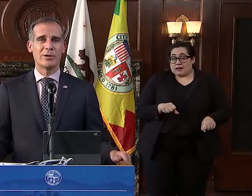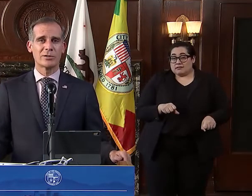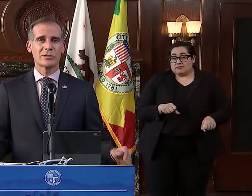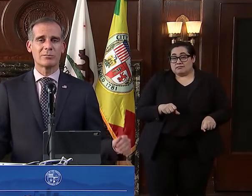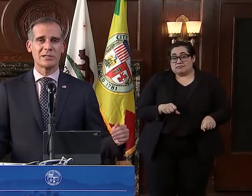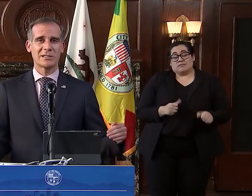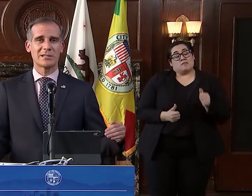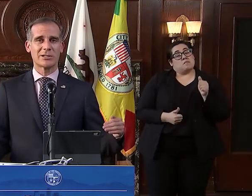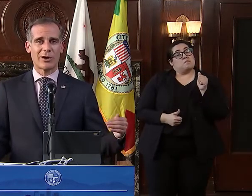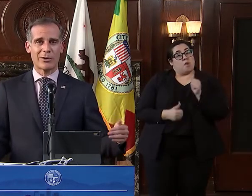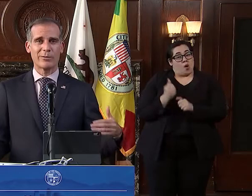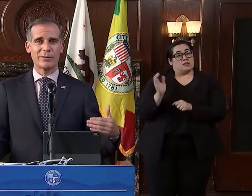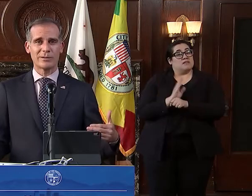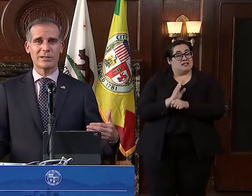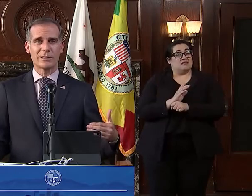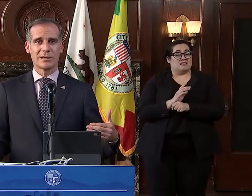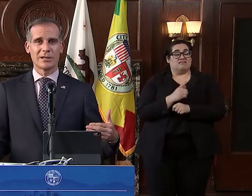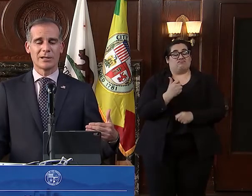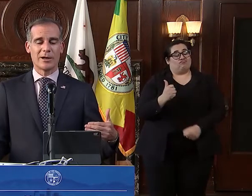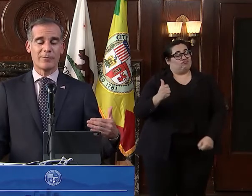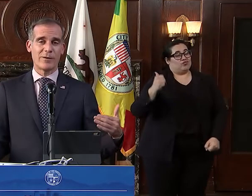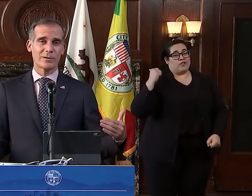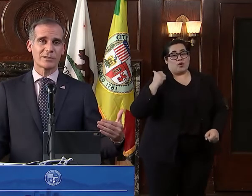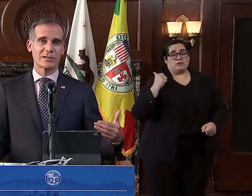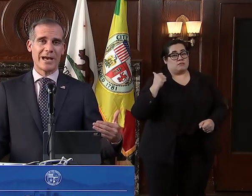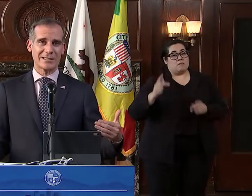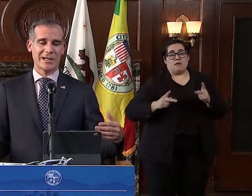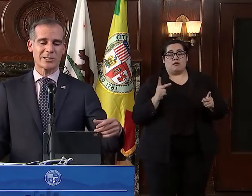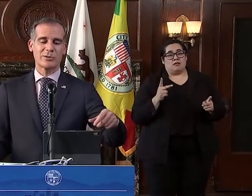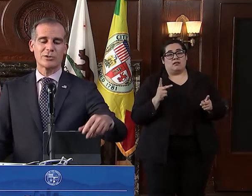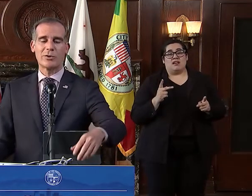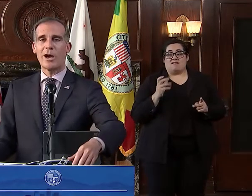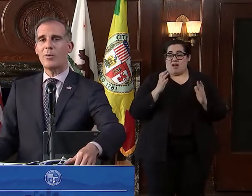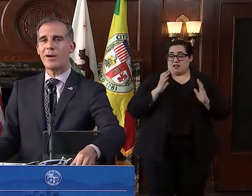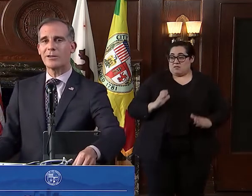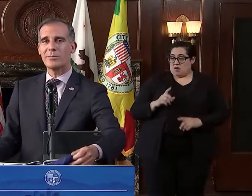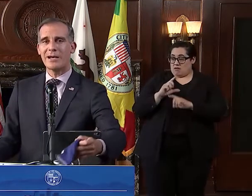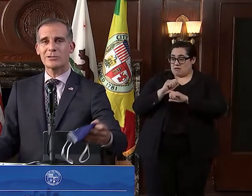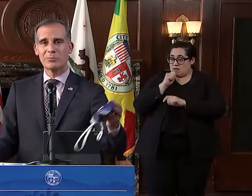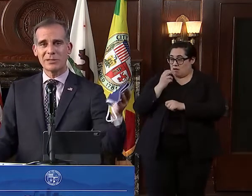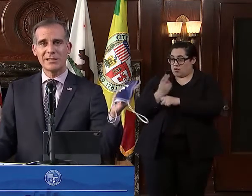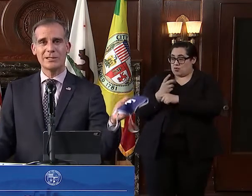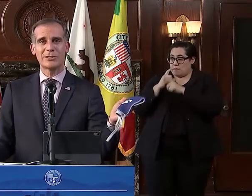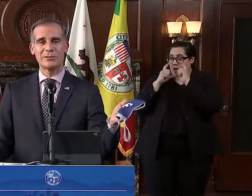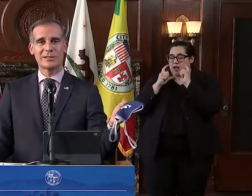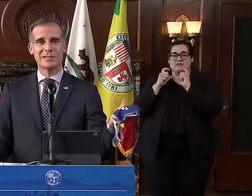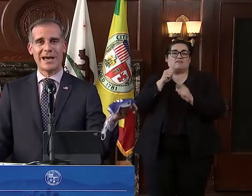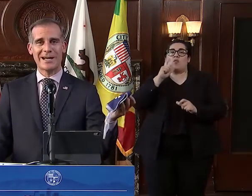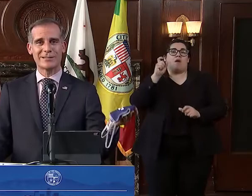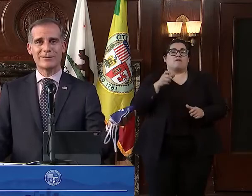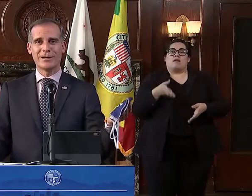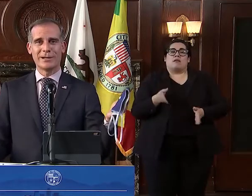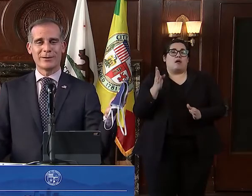but most businesses are refusing folks as customers who are not wearing their masks, so please